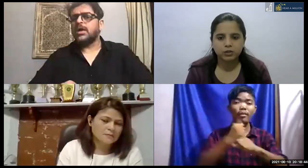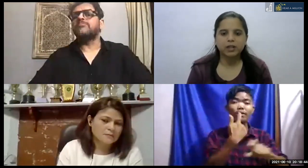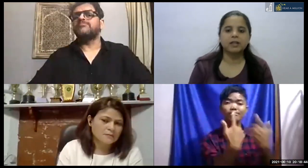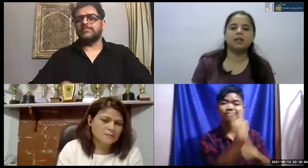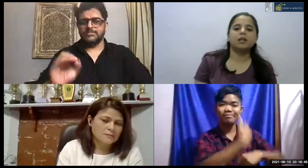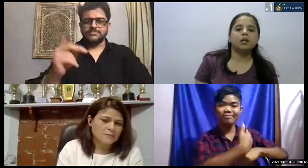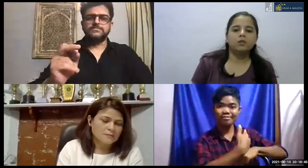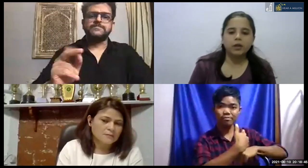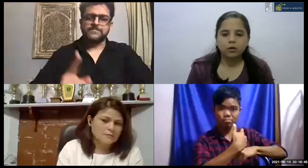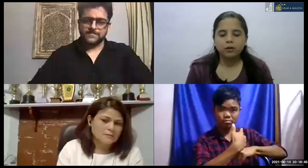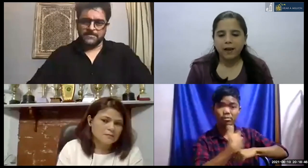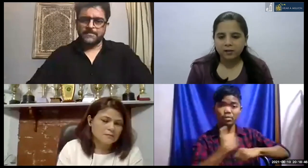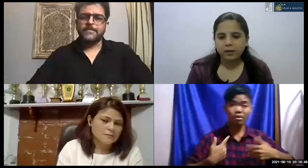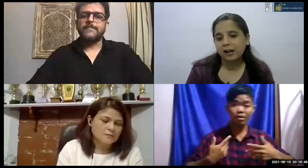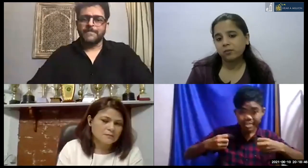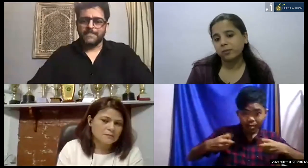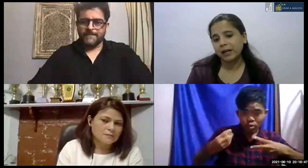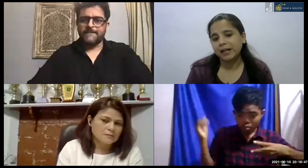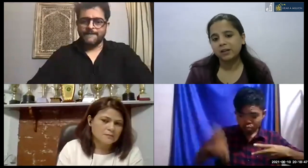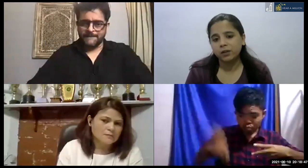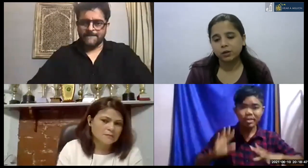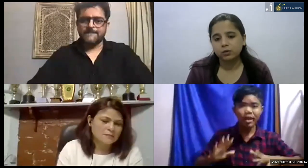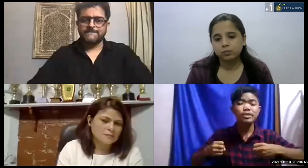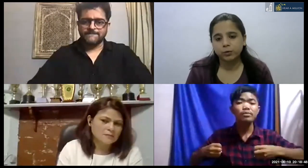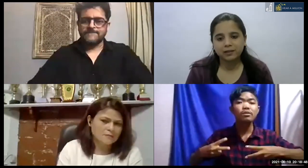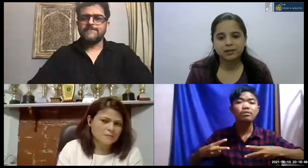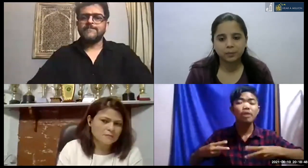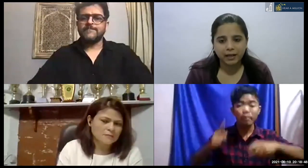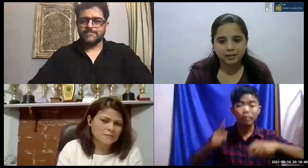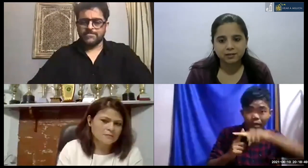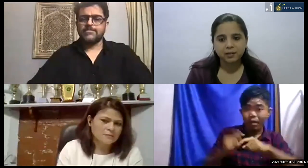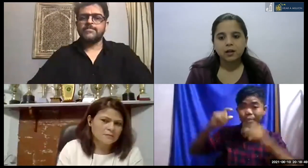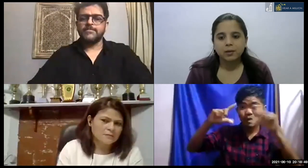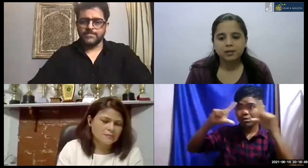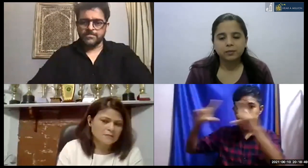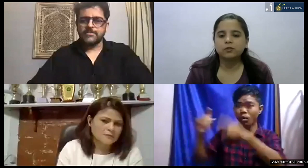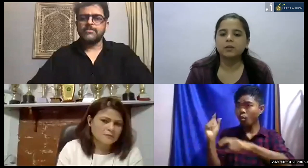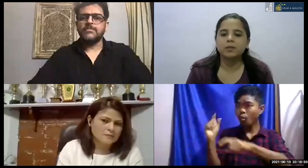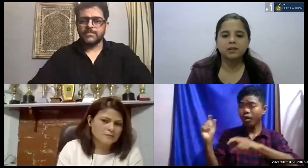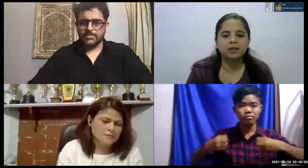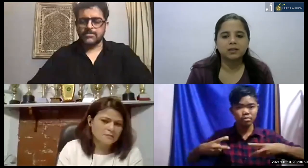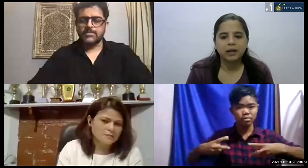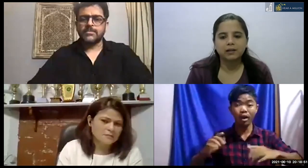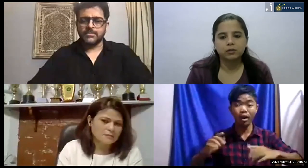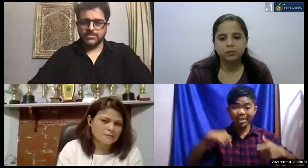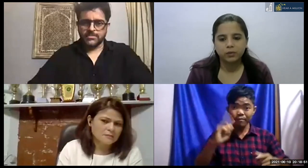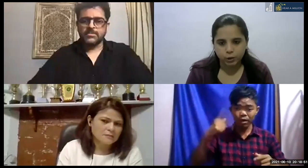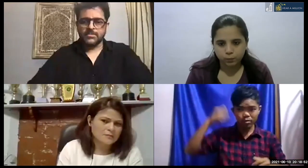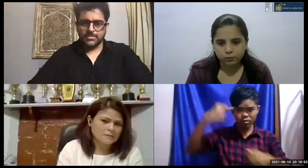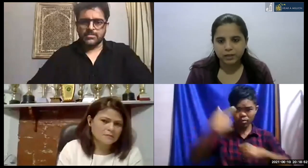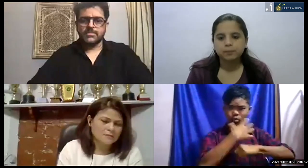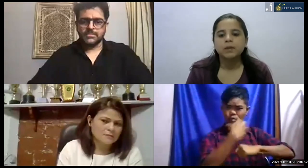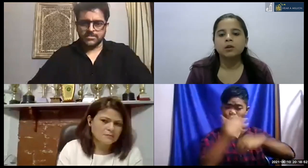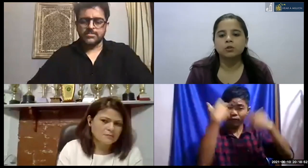are watching any video, if I've made any video putting the subtitles, but sometimes we are missing the subtitles on the